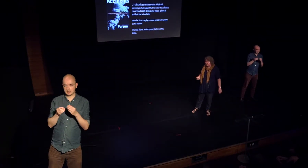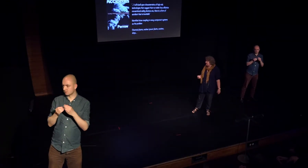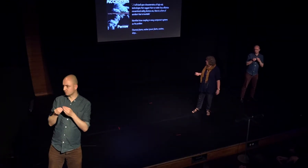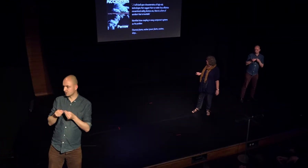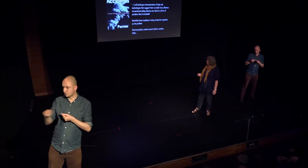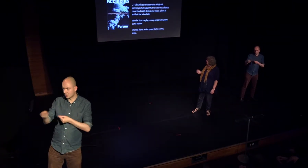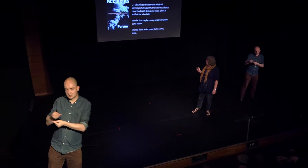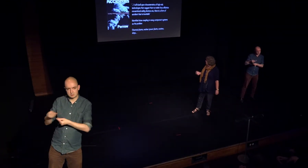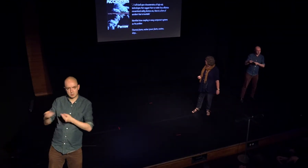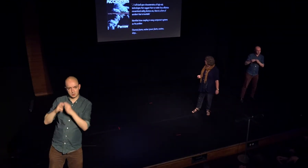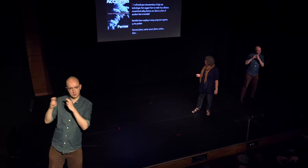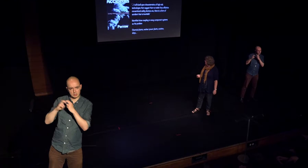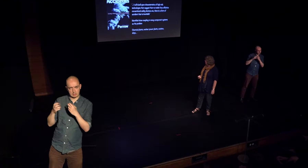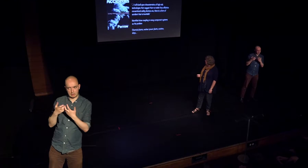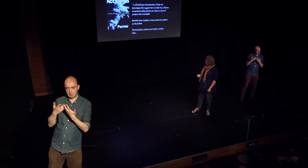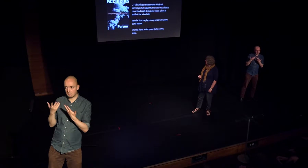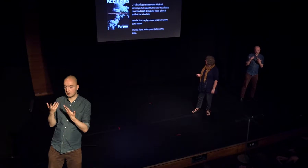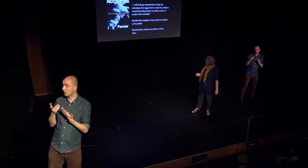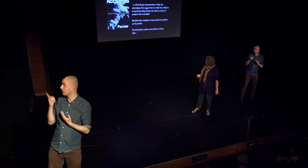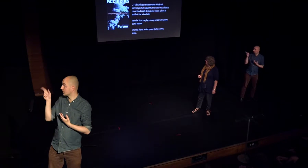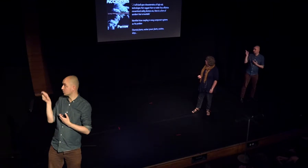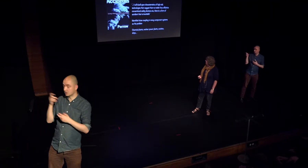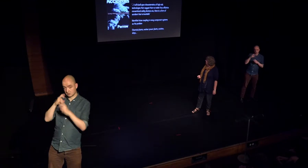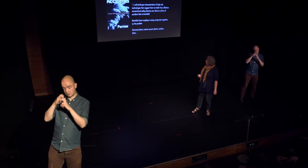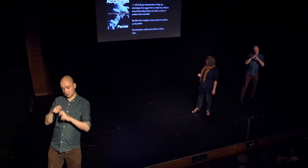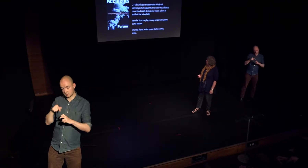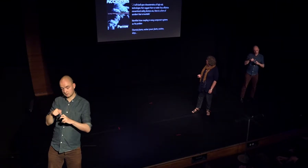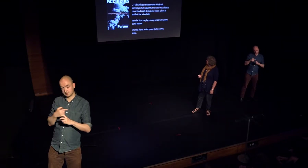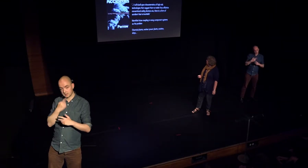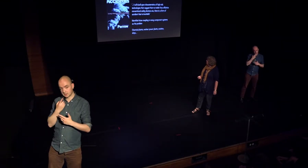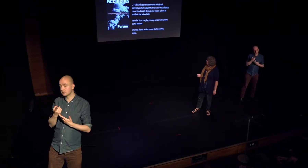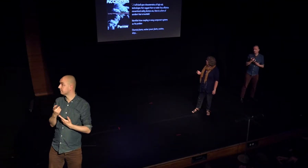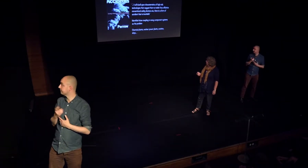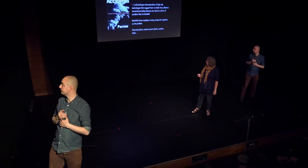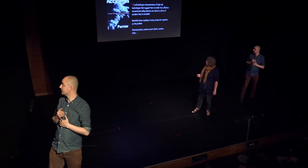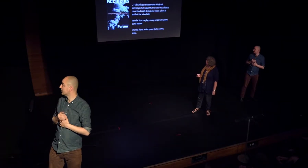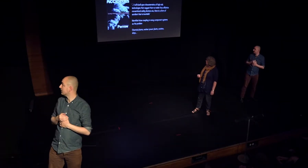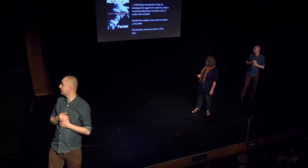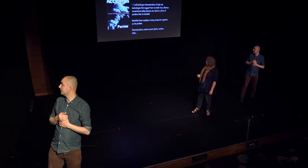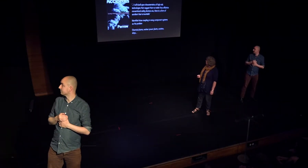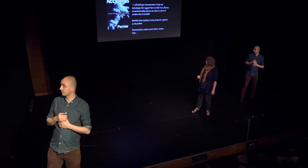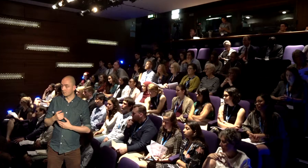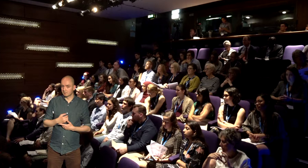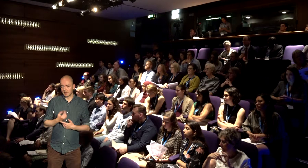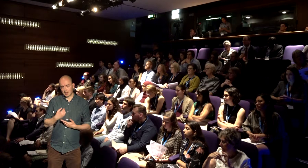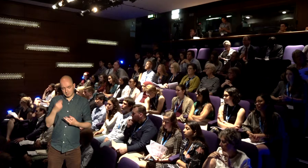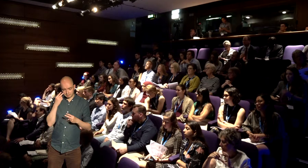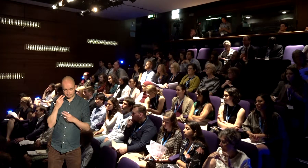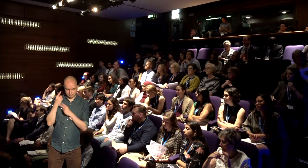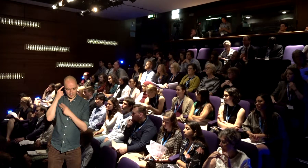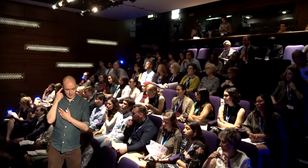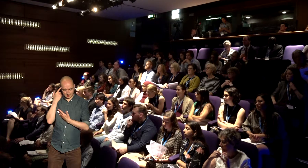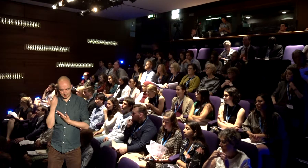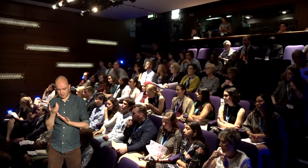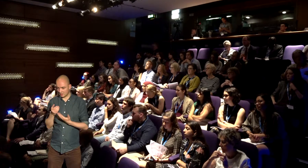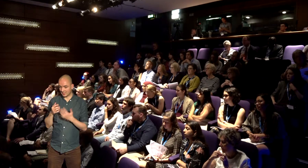did some studies of these things, and it's worth just reading what he said. He said, I'll dwell upon the characteristics of high-risk technologies that suggest that no